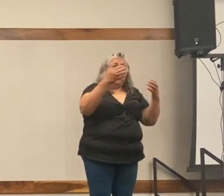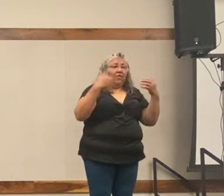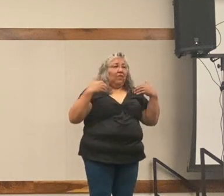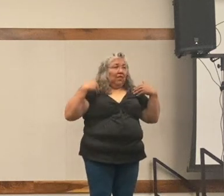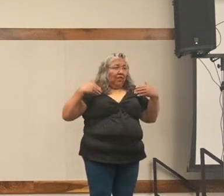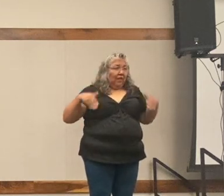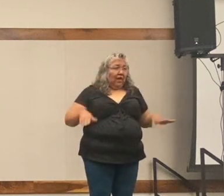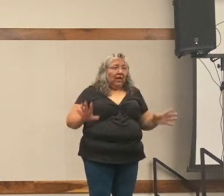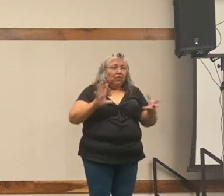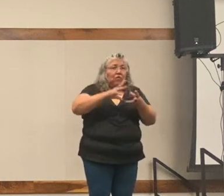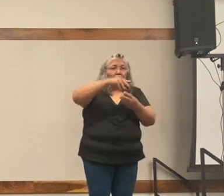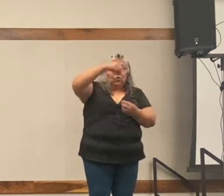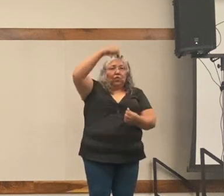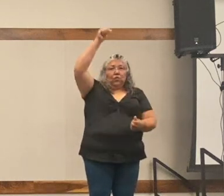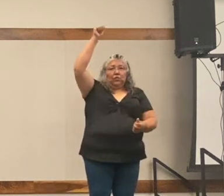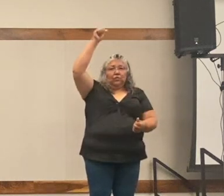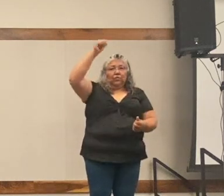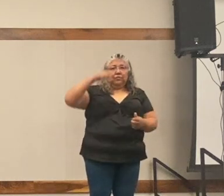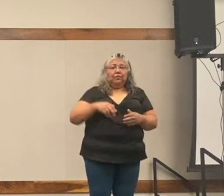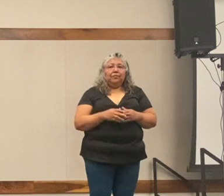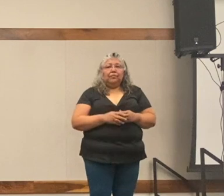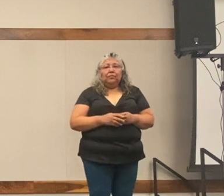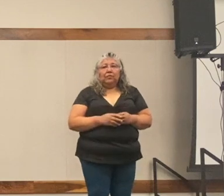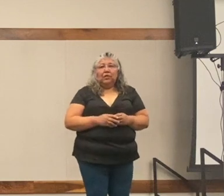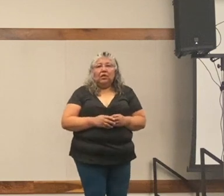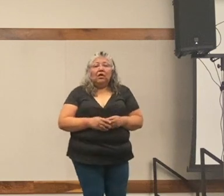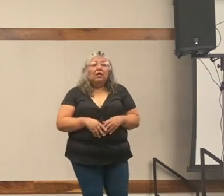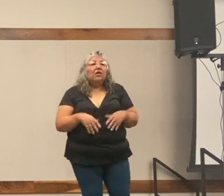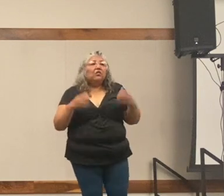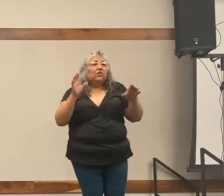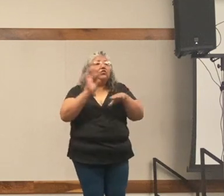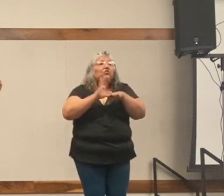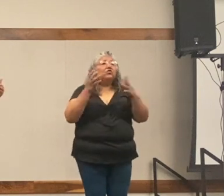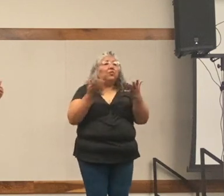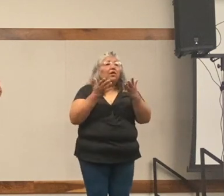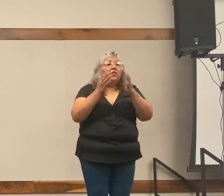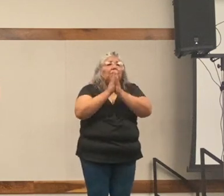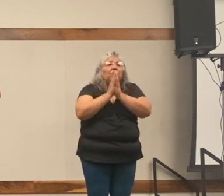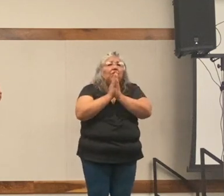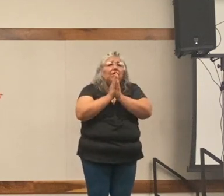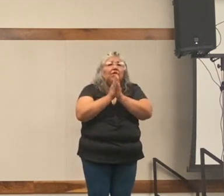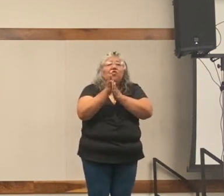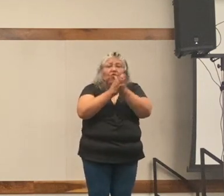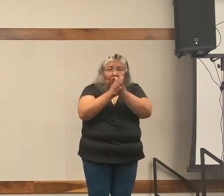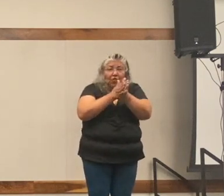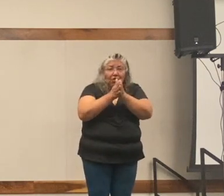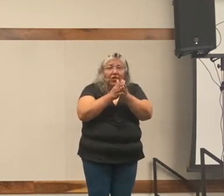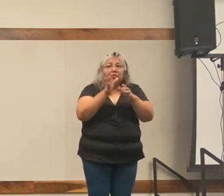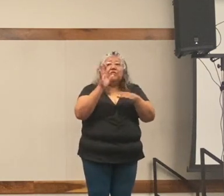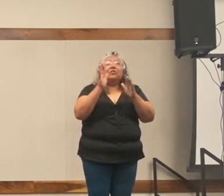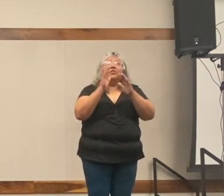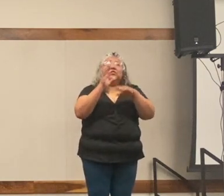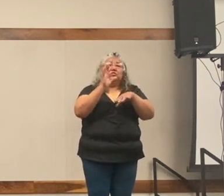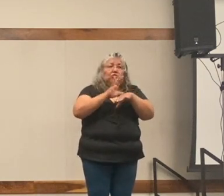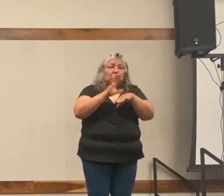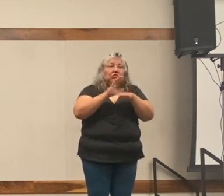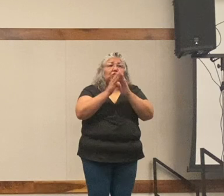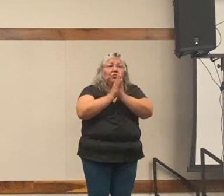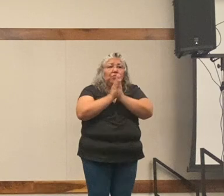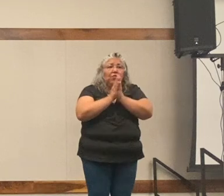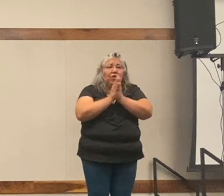him. The church is what? Praying how? The church is praying